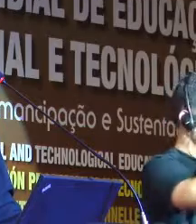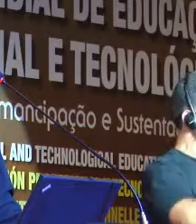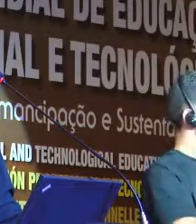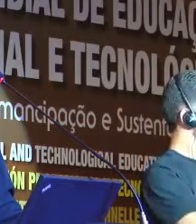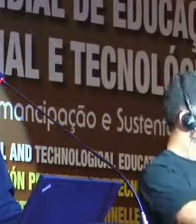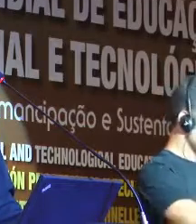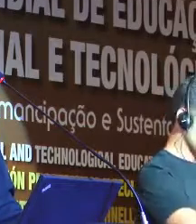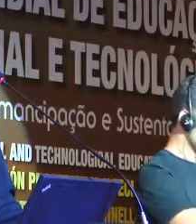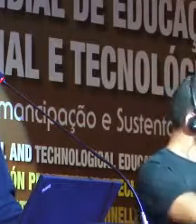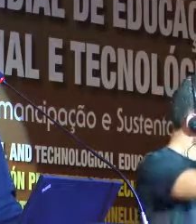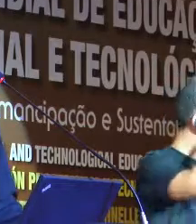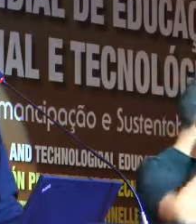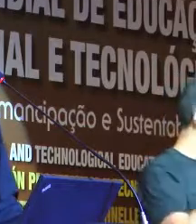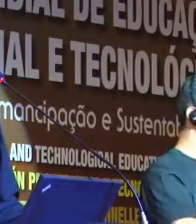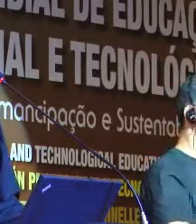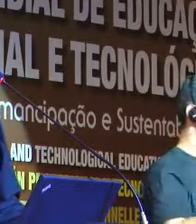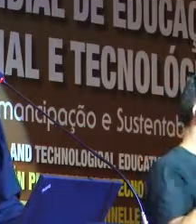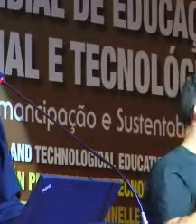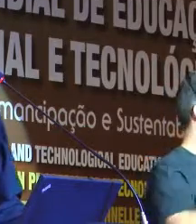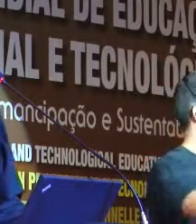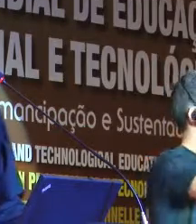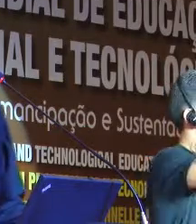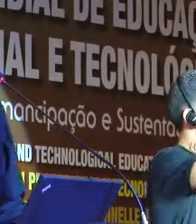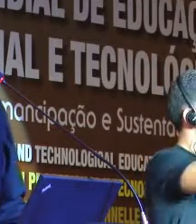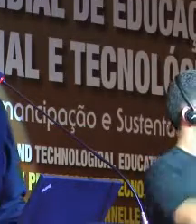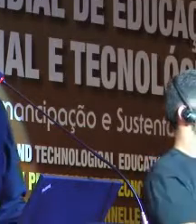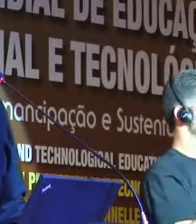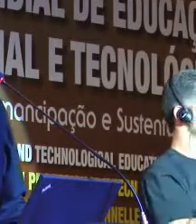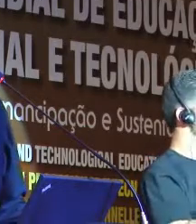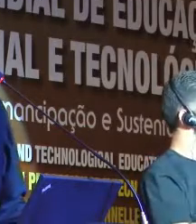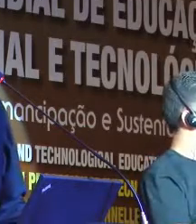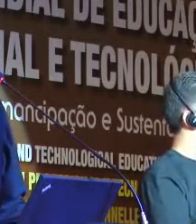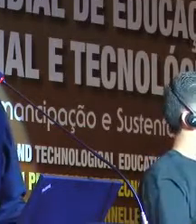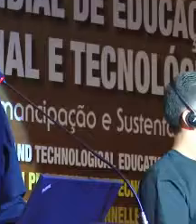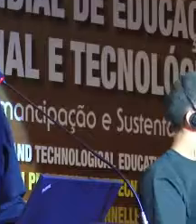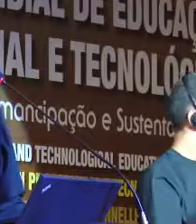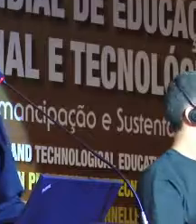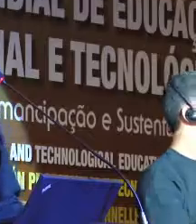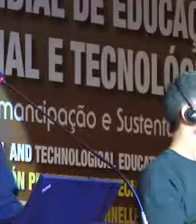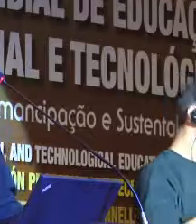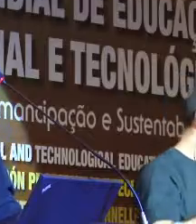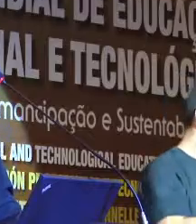but only if they have access to the internet.